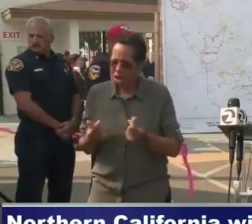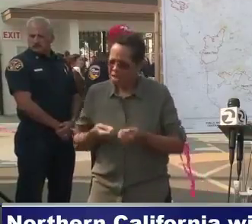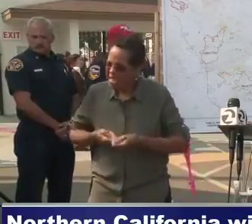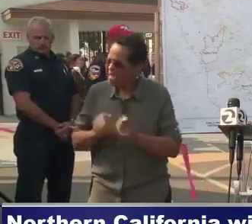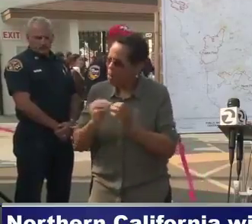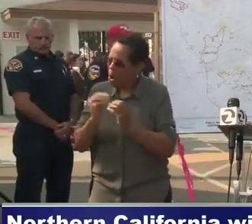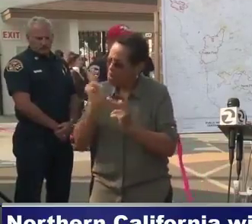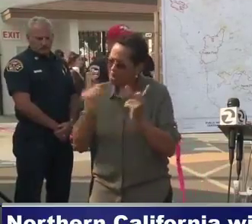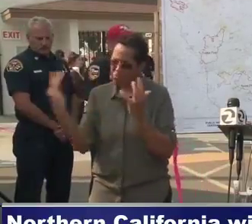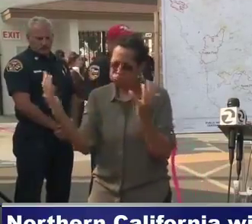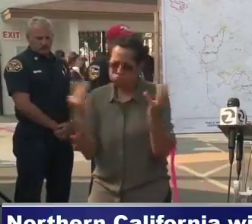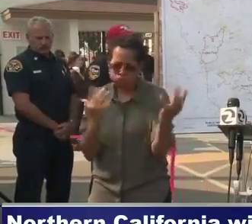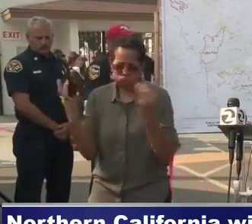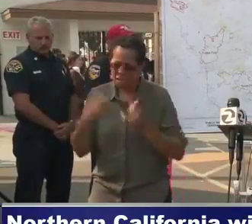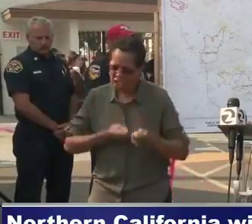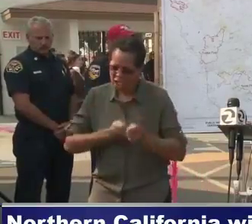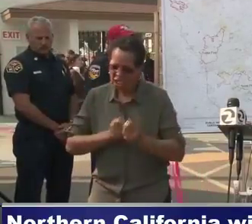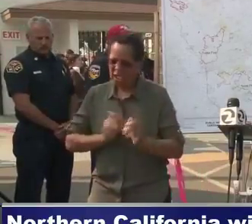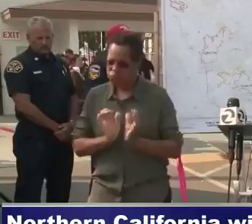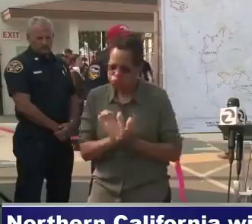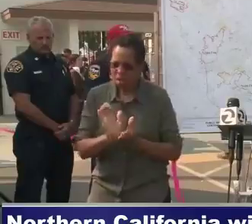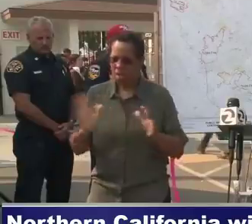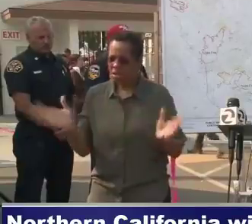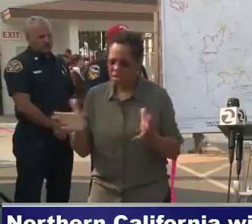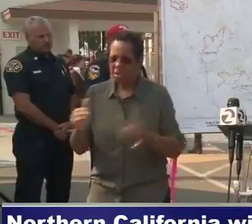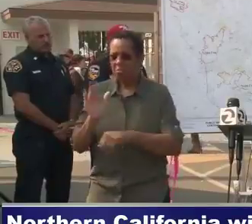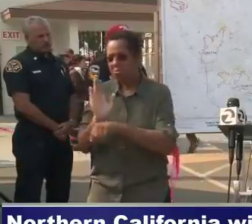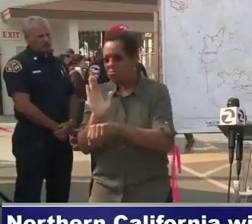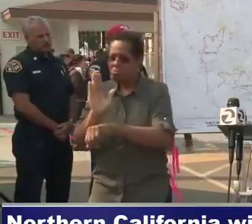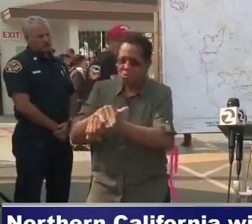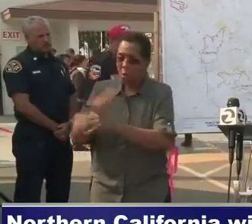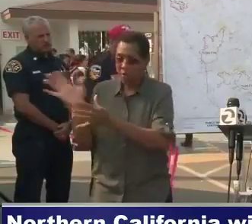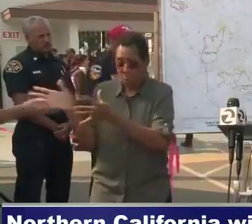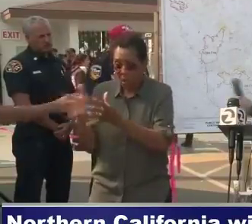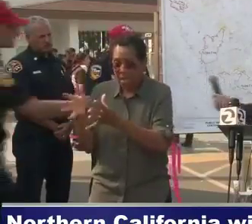afternoon, this evening when that wind comes up, hopefully we'll be ahead of the power curve. Thank you.